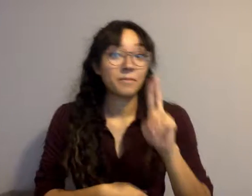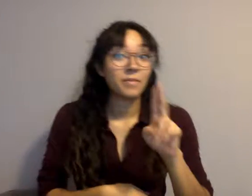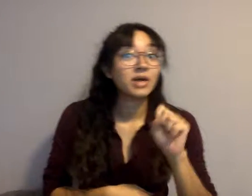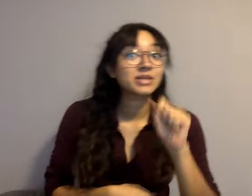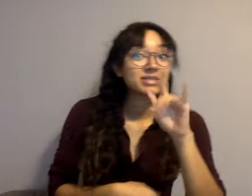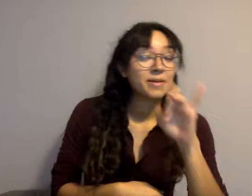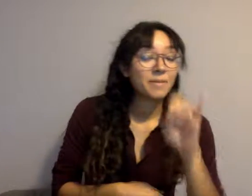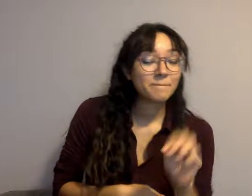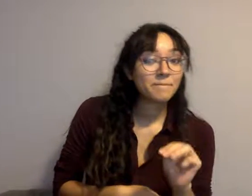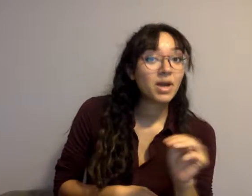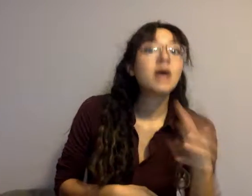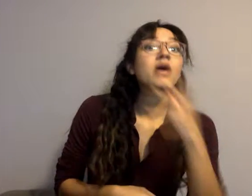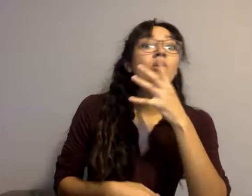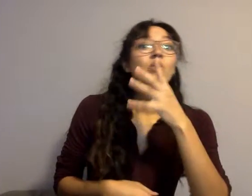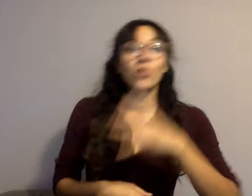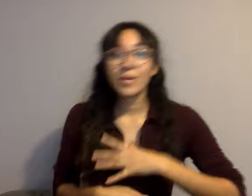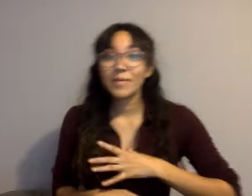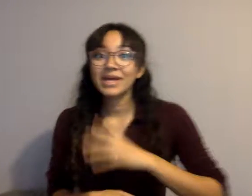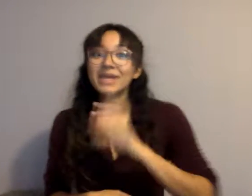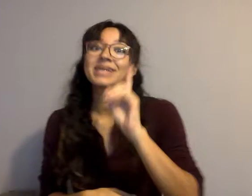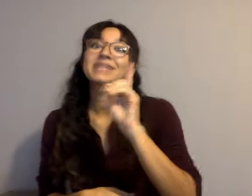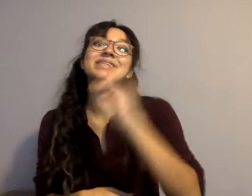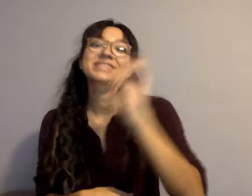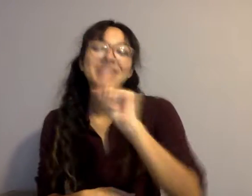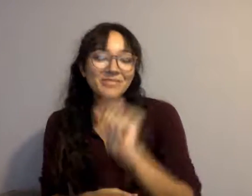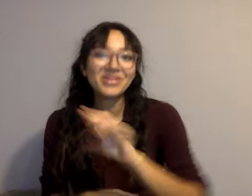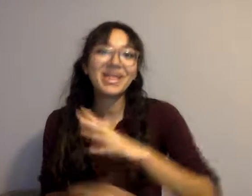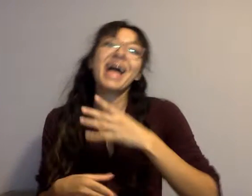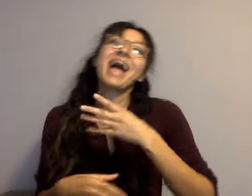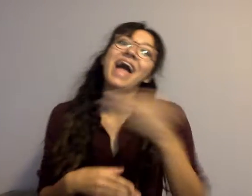I'm disabled, and I live in New Jersey.